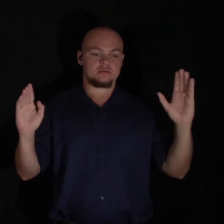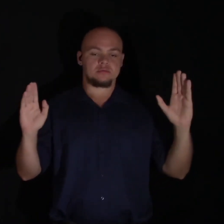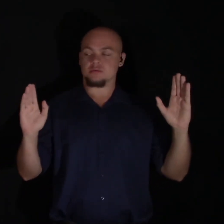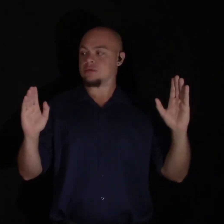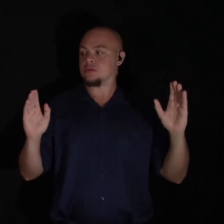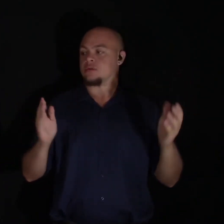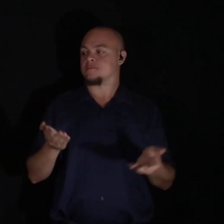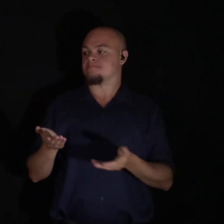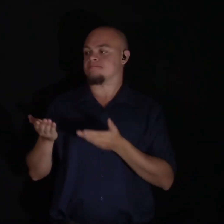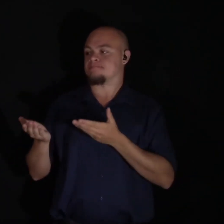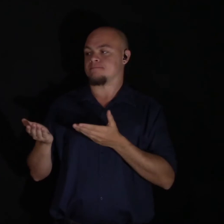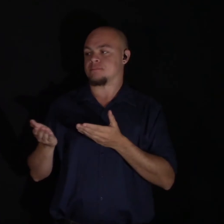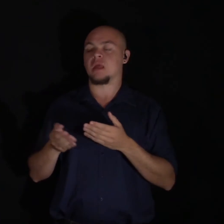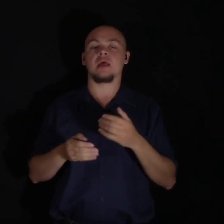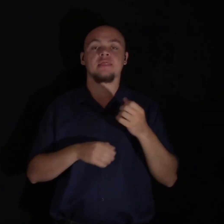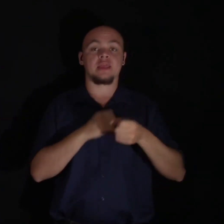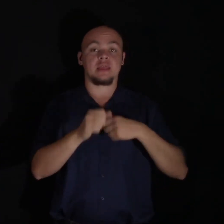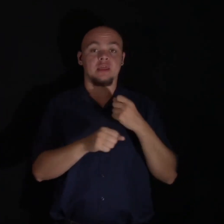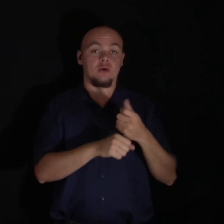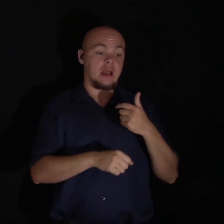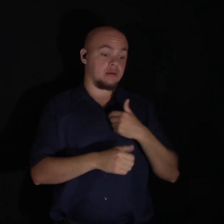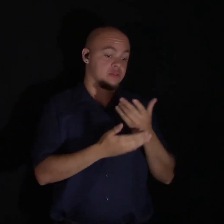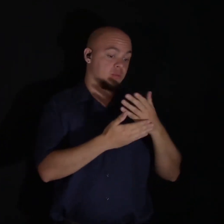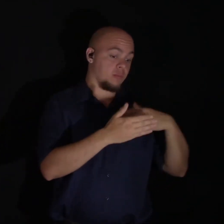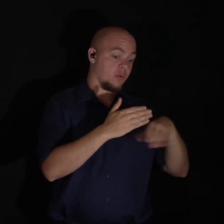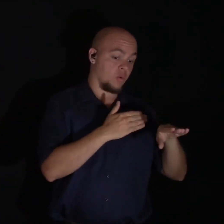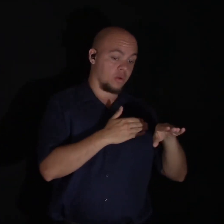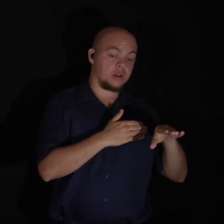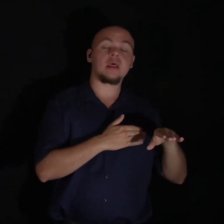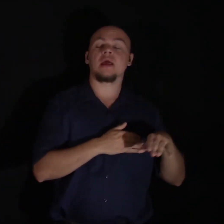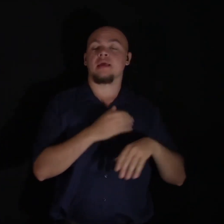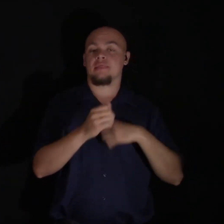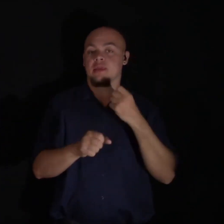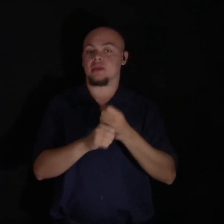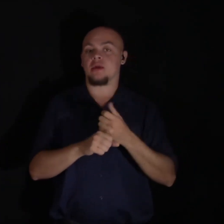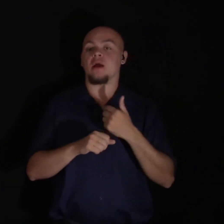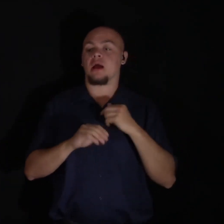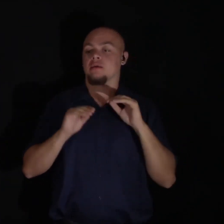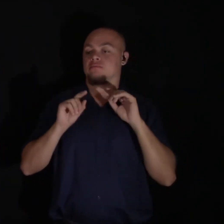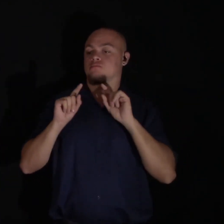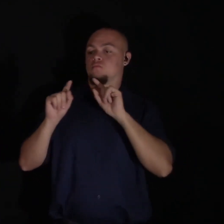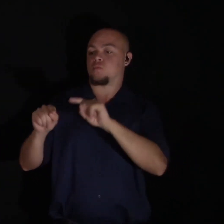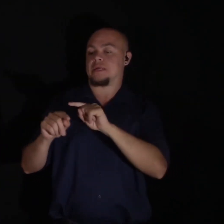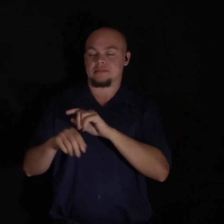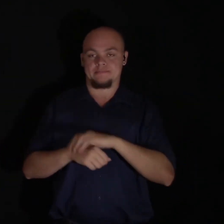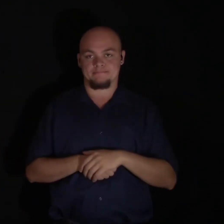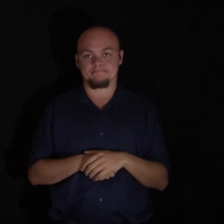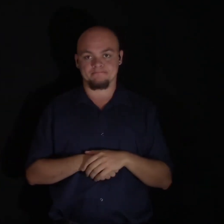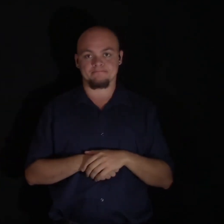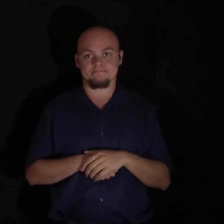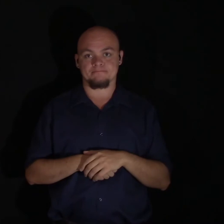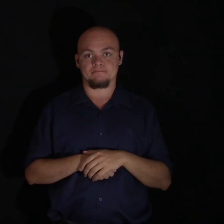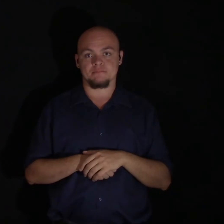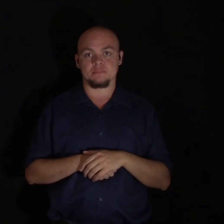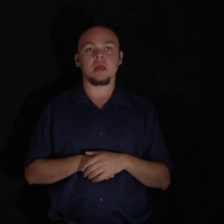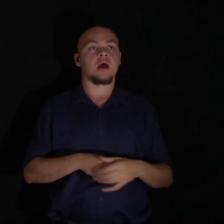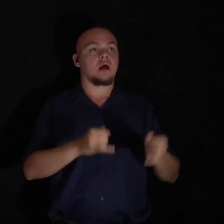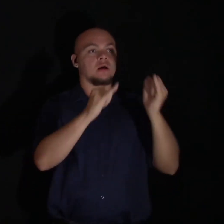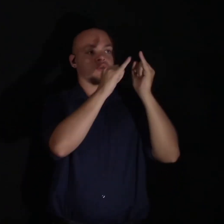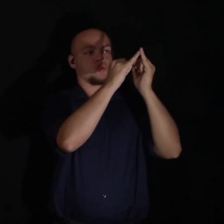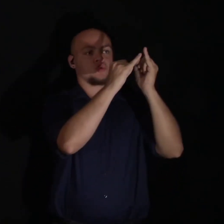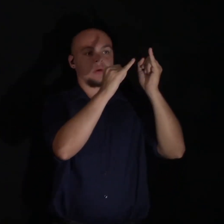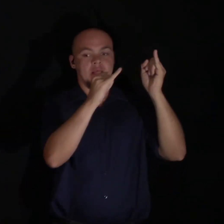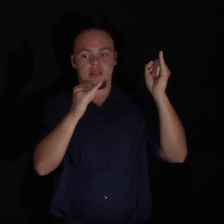together that that is the year I was born and that is the year I was commissioned in the artillery. I've never seen a straight line depict